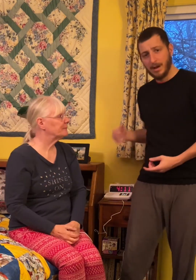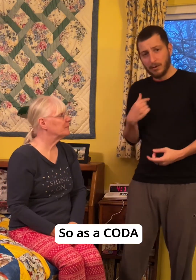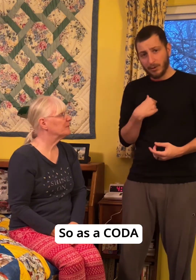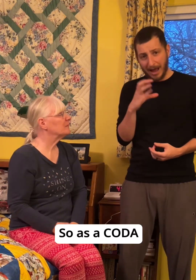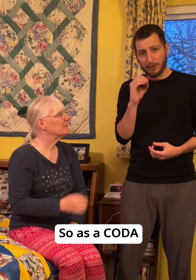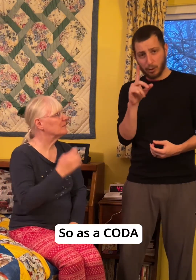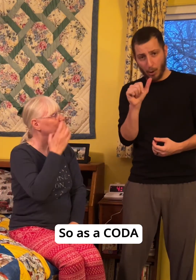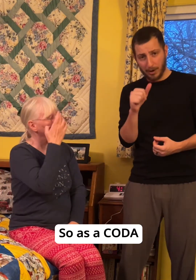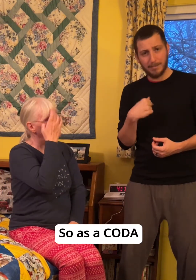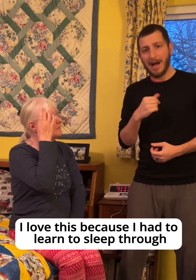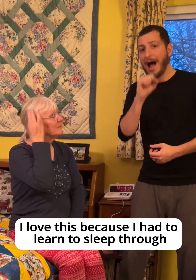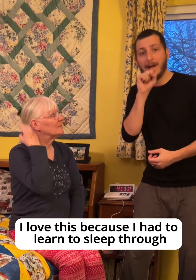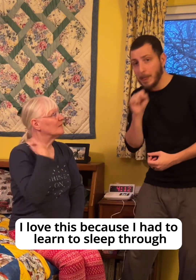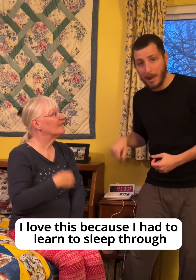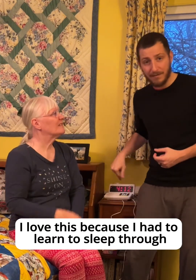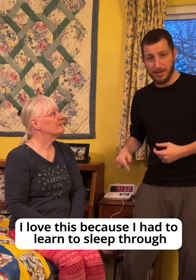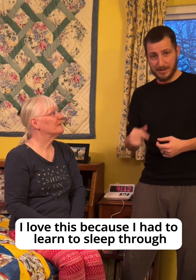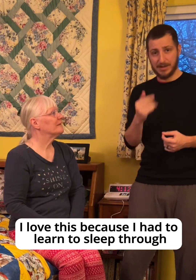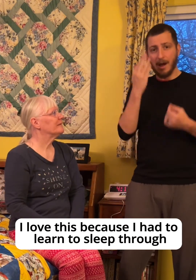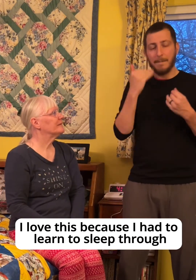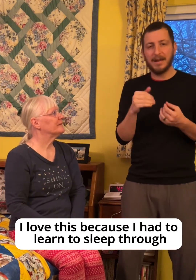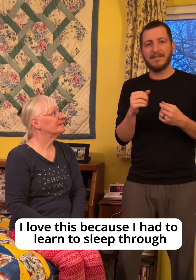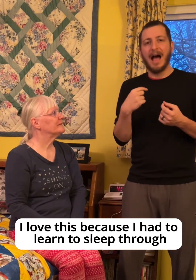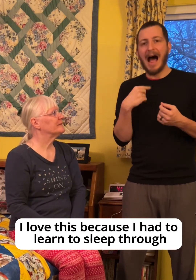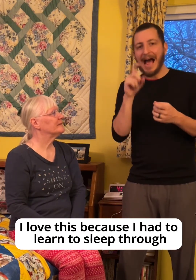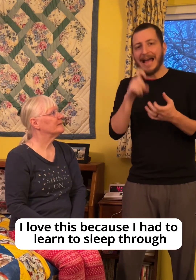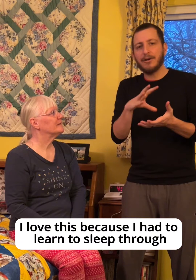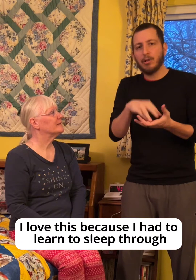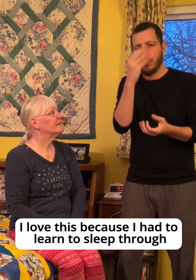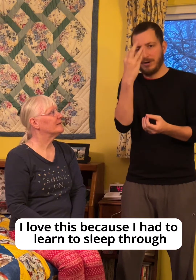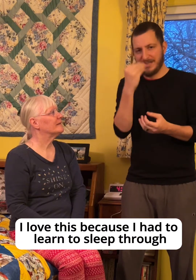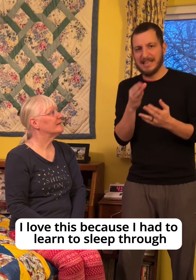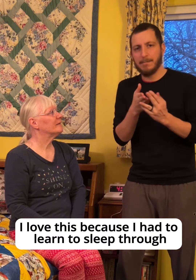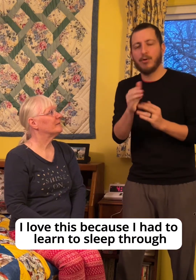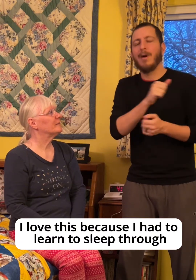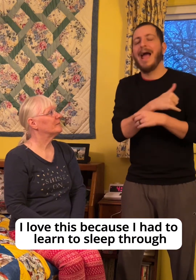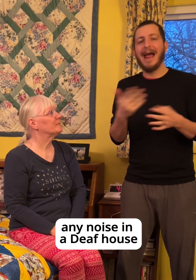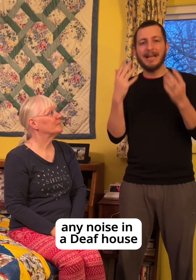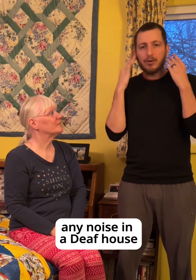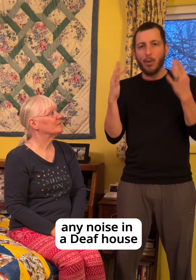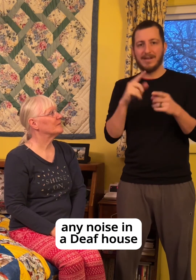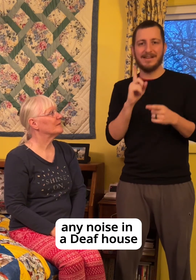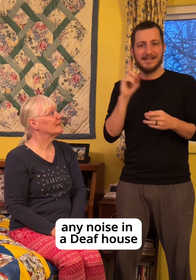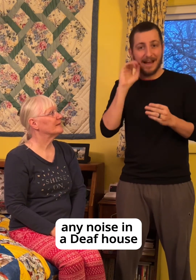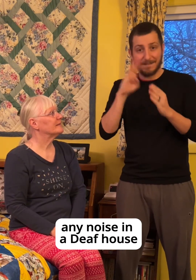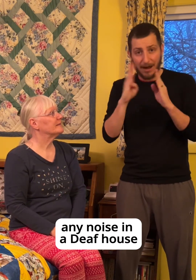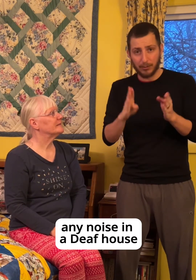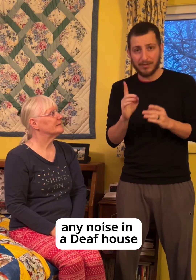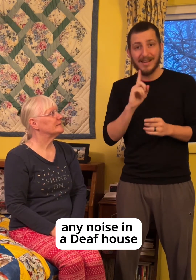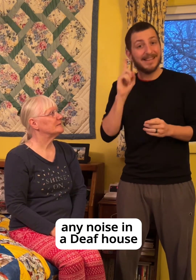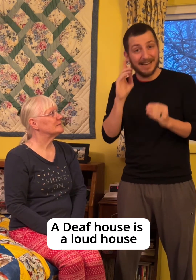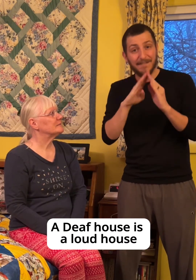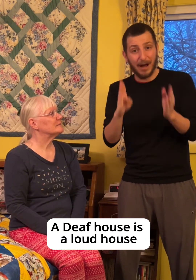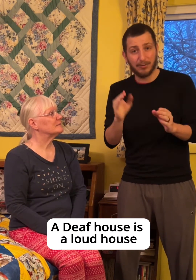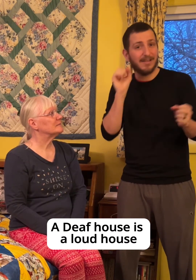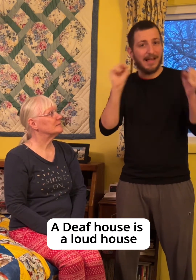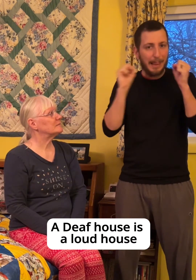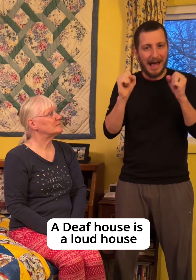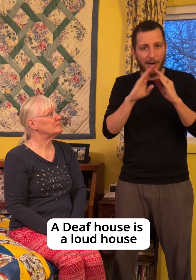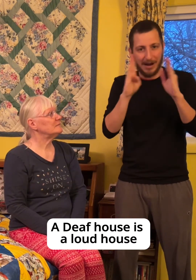So as a coda, I love this because I had to learn to sleep through any noise in a deaf house. The deaf house is a loud